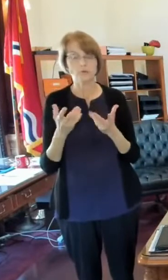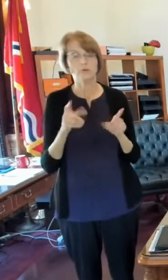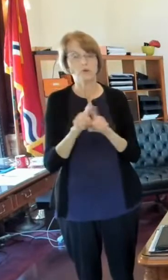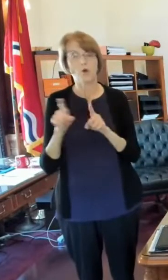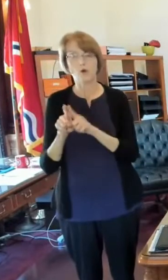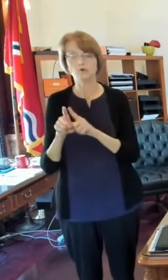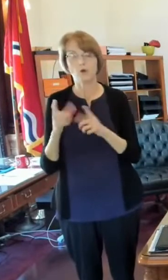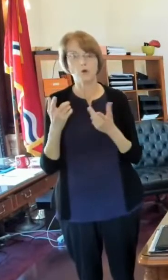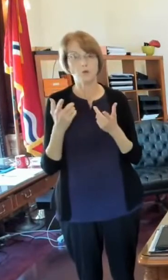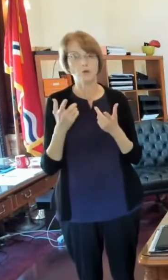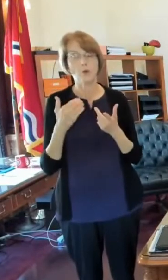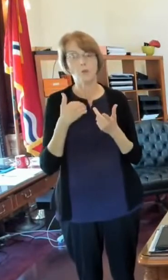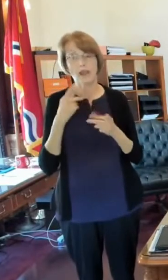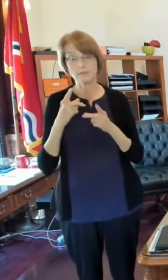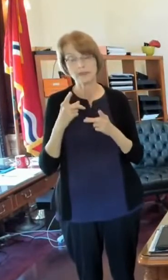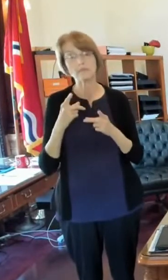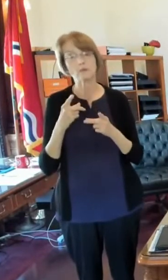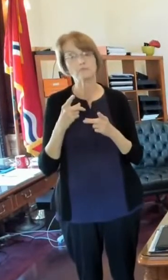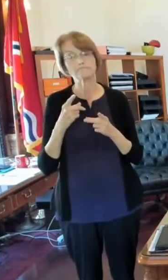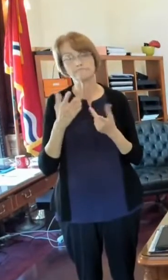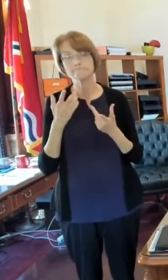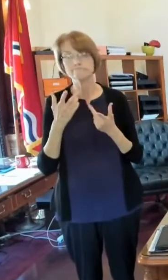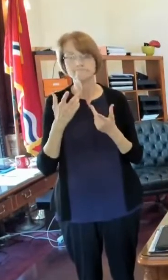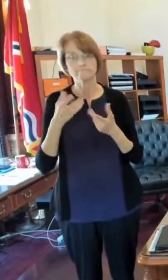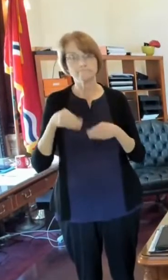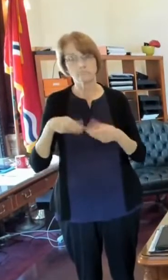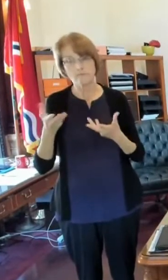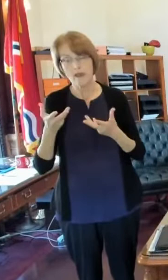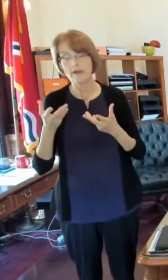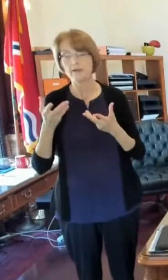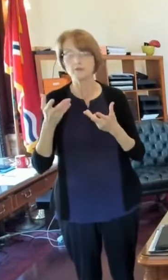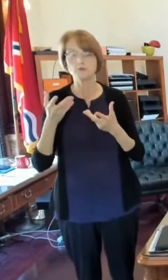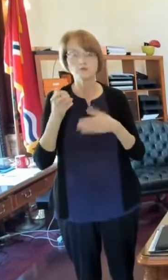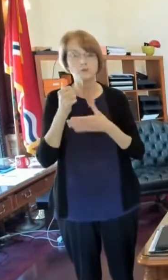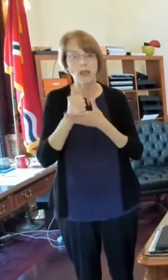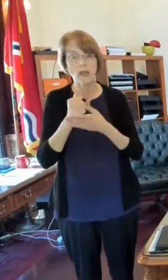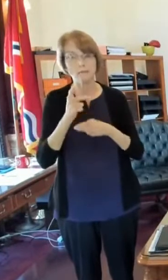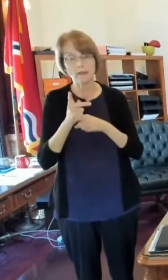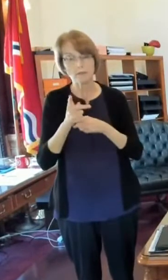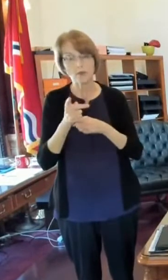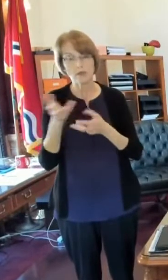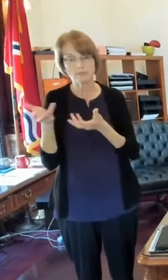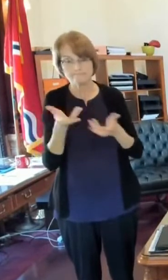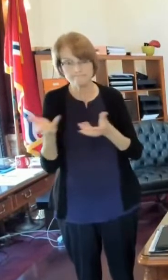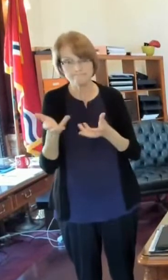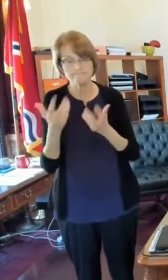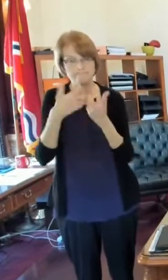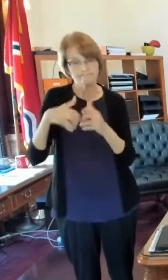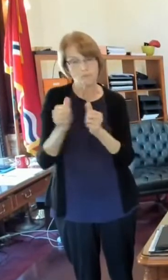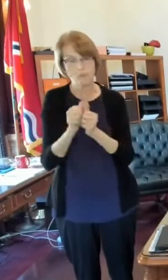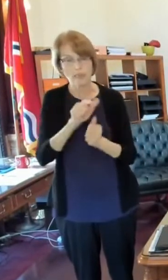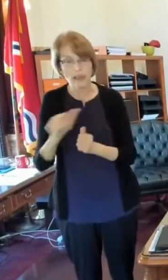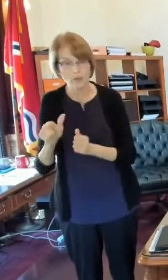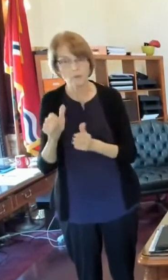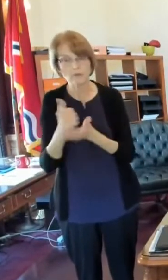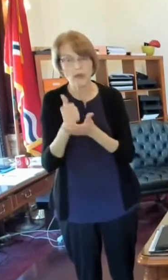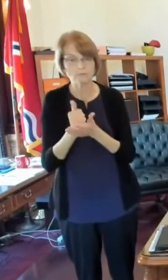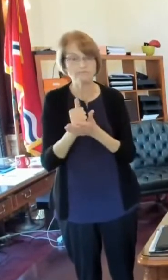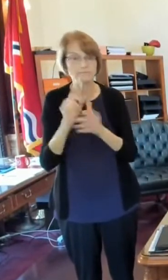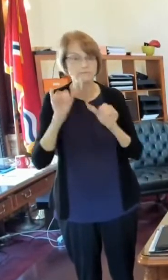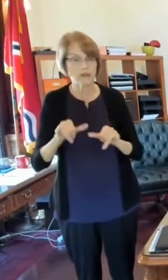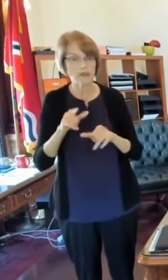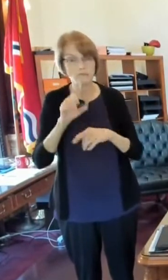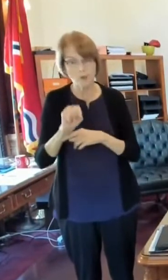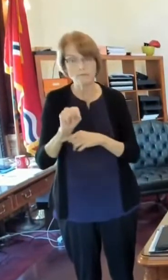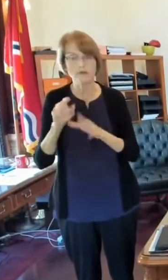have mediation and legal services for people to help. So, at any rate, that's